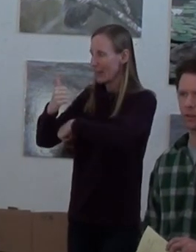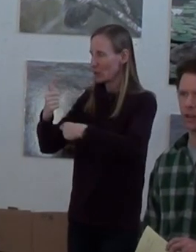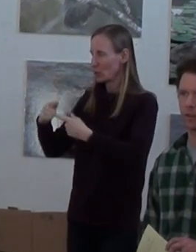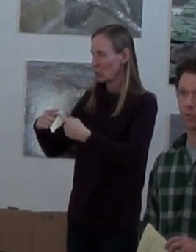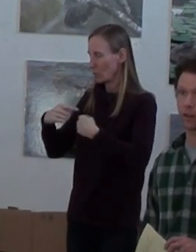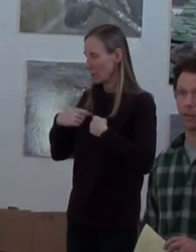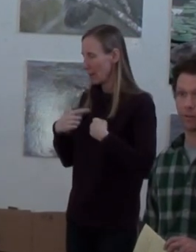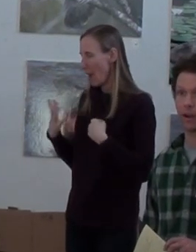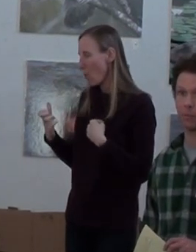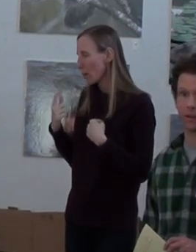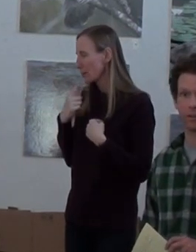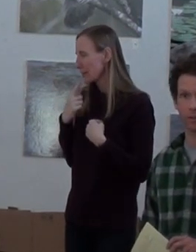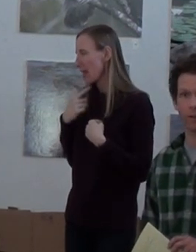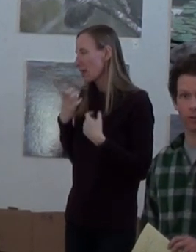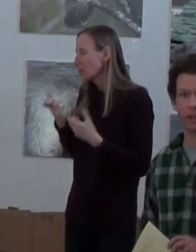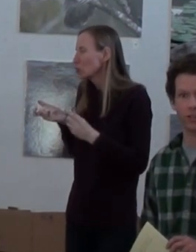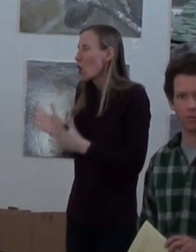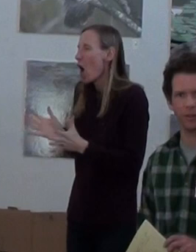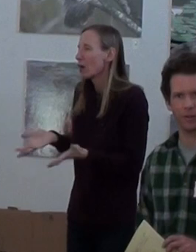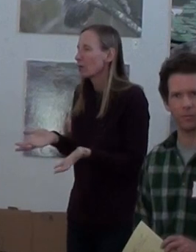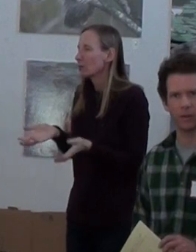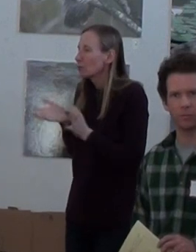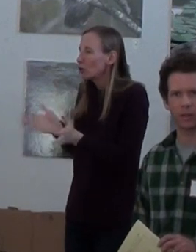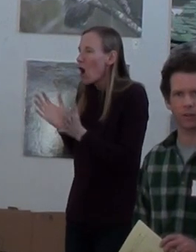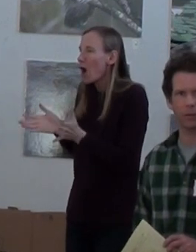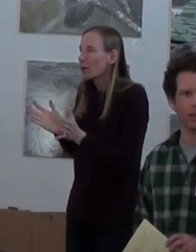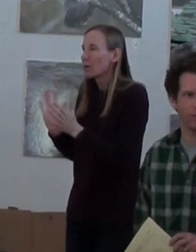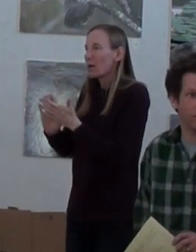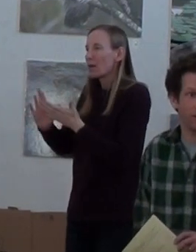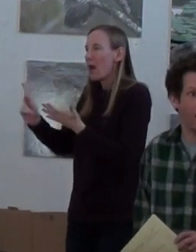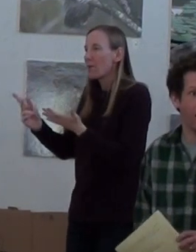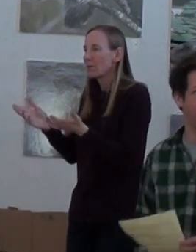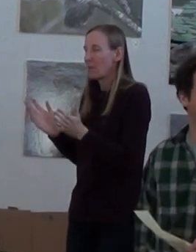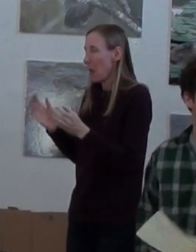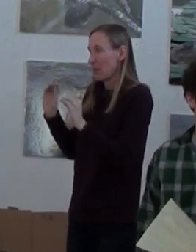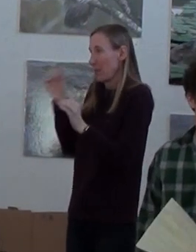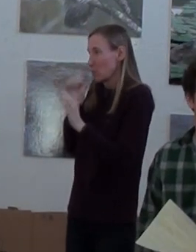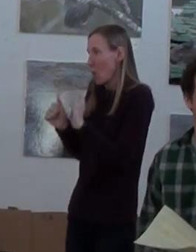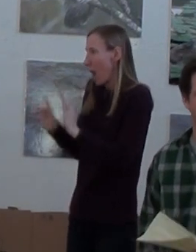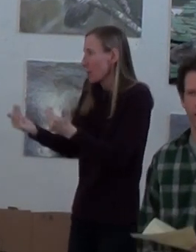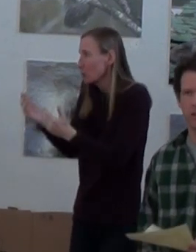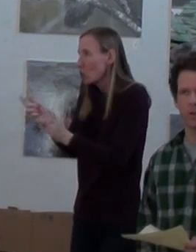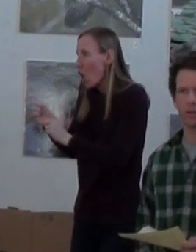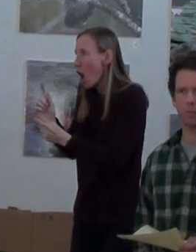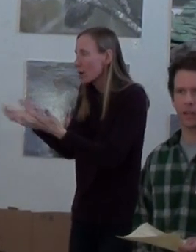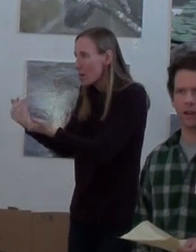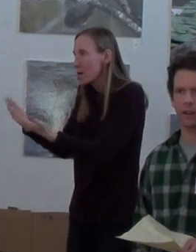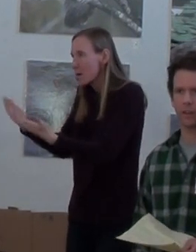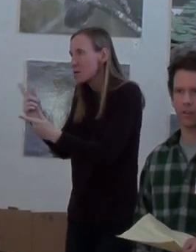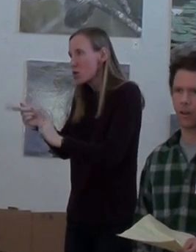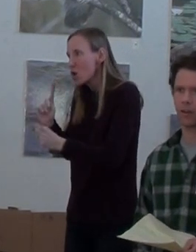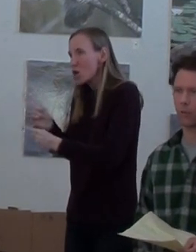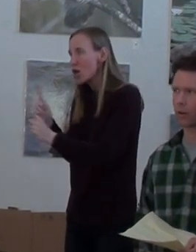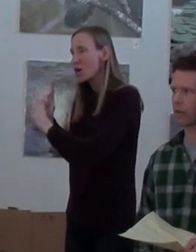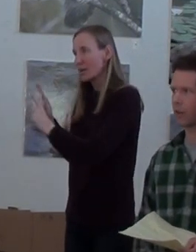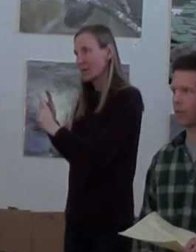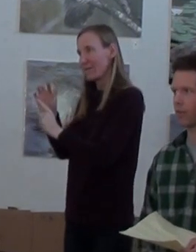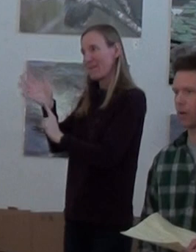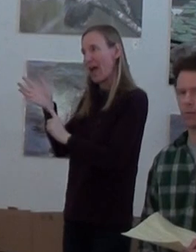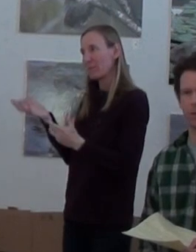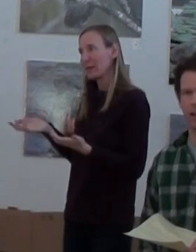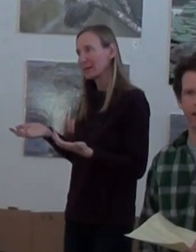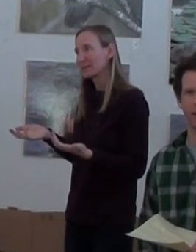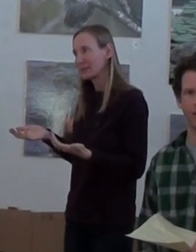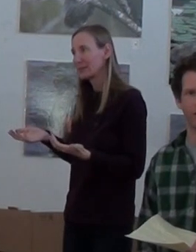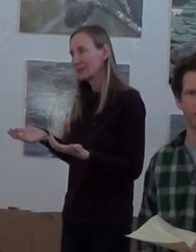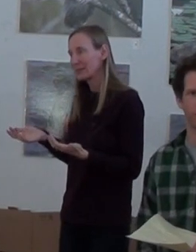like to be able to think that I could settle it in a 5-minute conversation with them, because I really have nothing to hide. And if I do, then by golly, that's a lot of work to carry